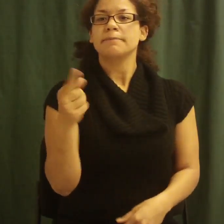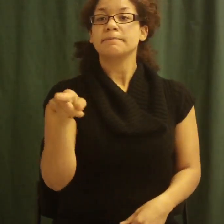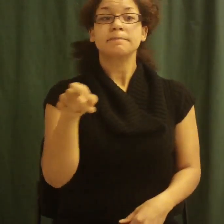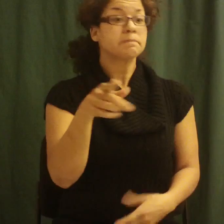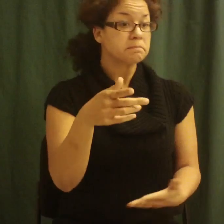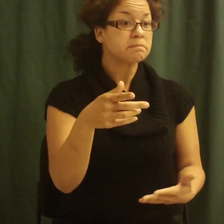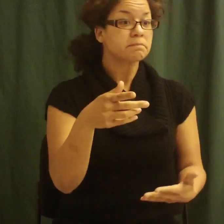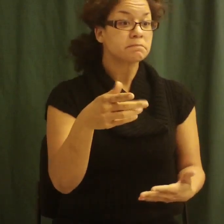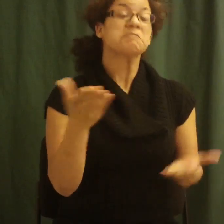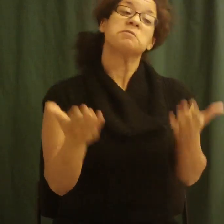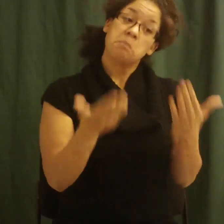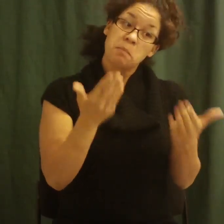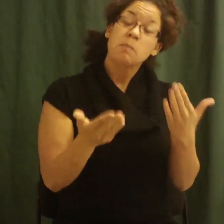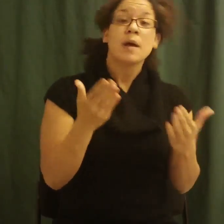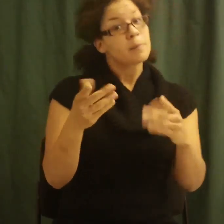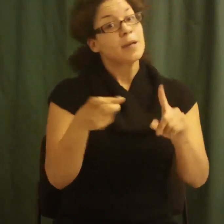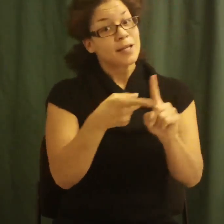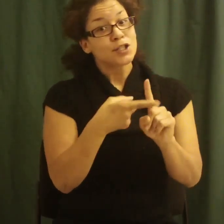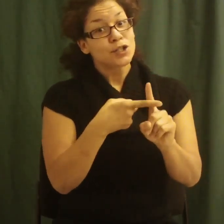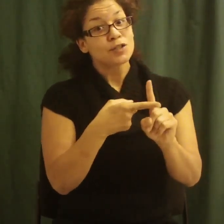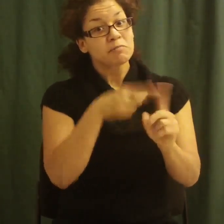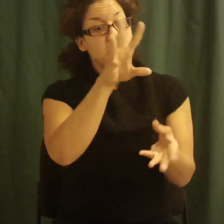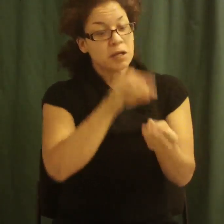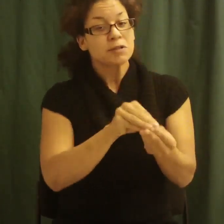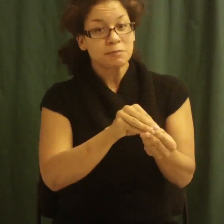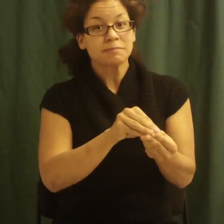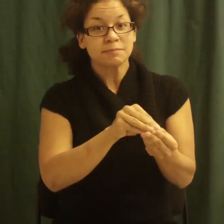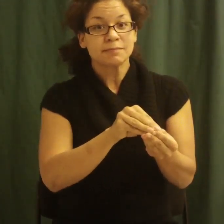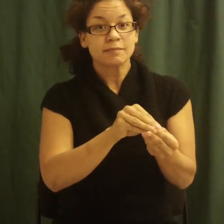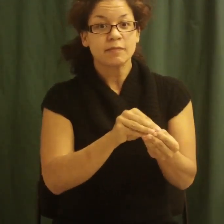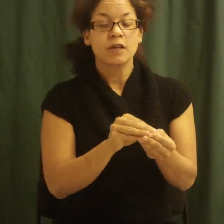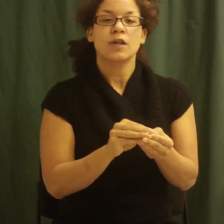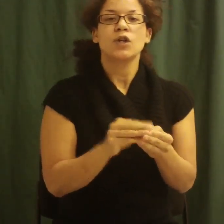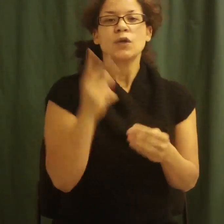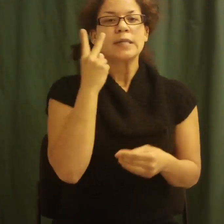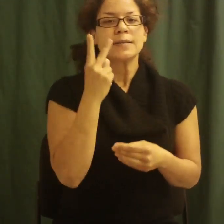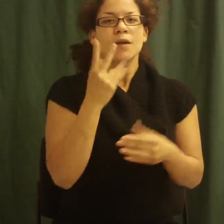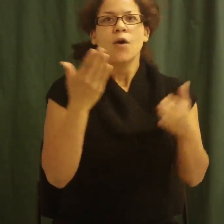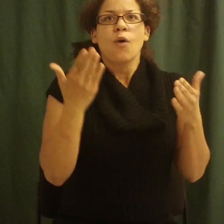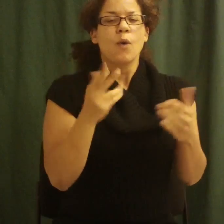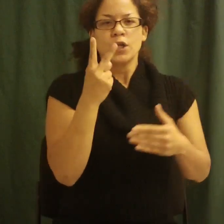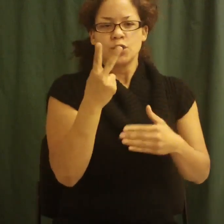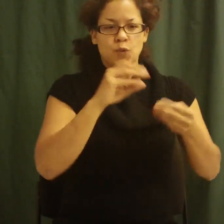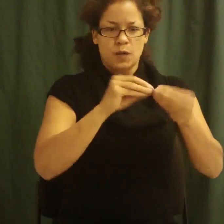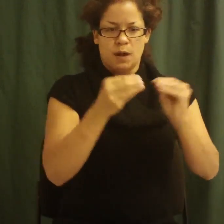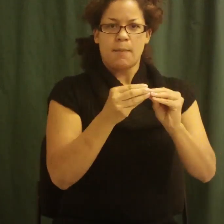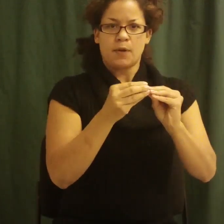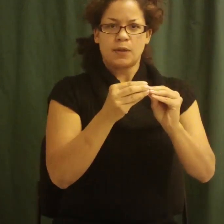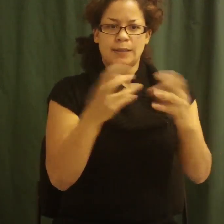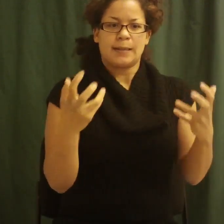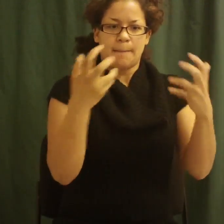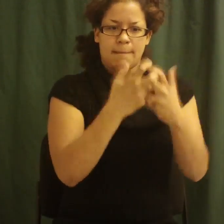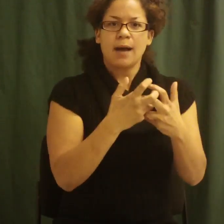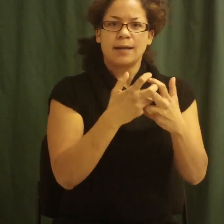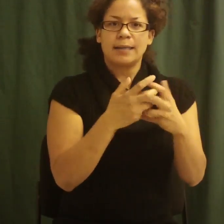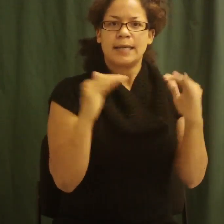Probably addition. If you look and see what two numbers you can add together to get 25, and then try the multiplication of those